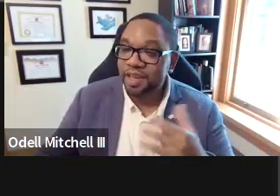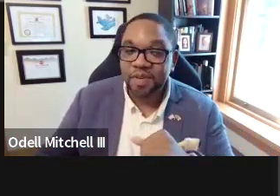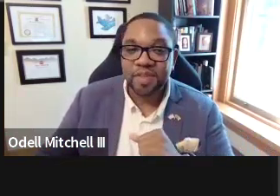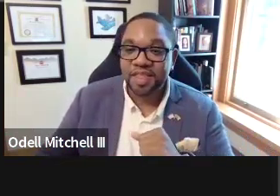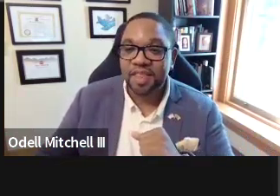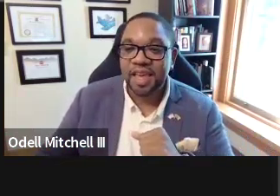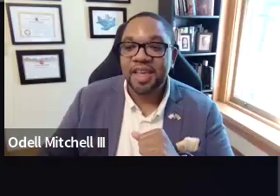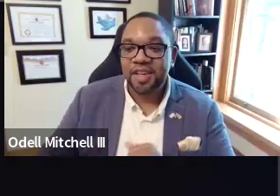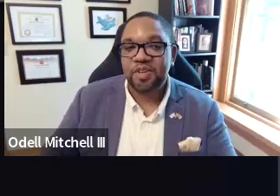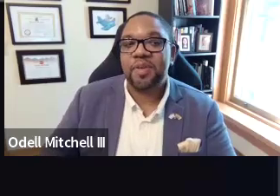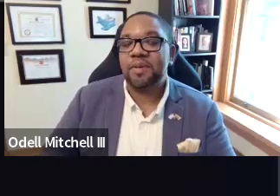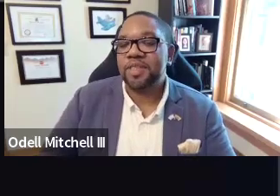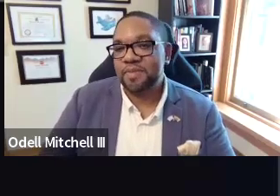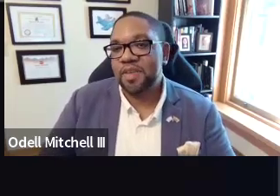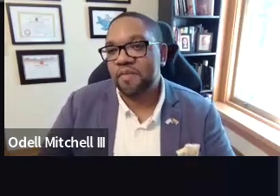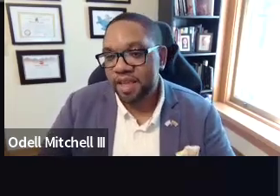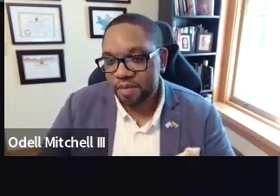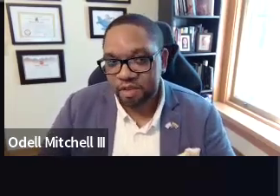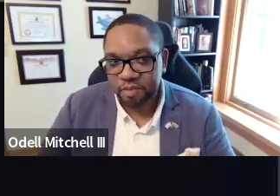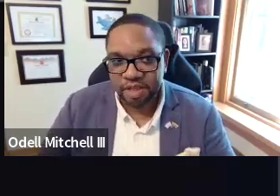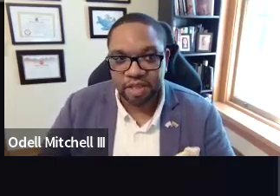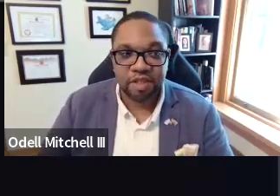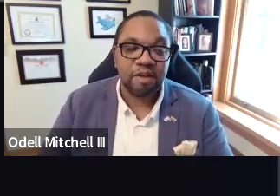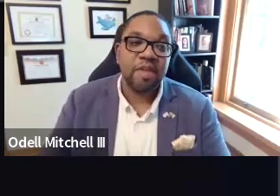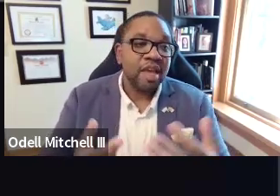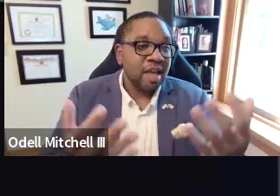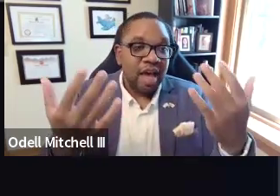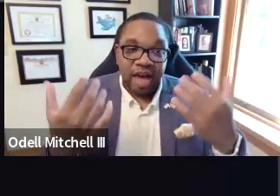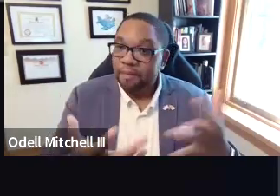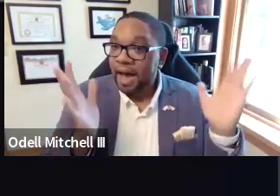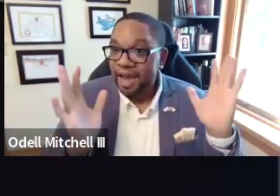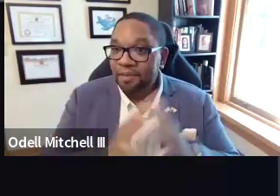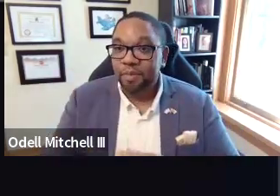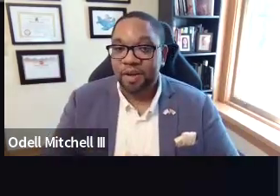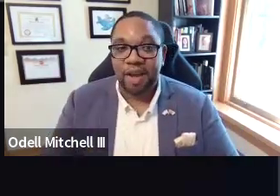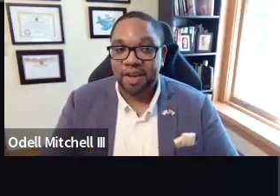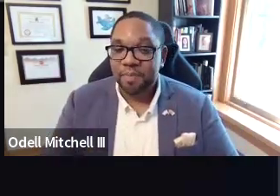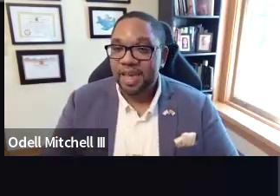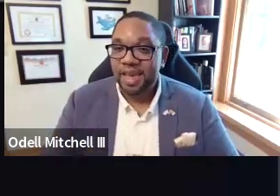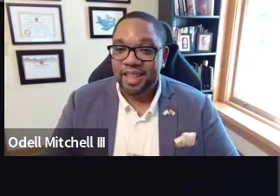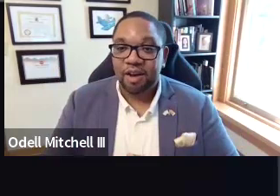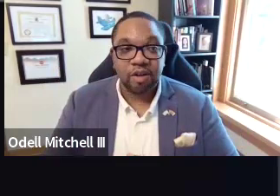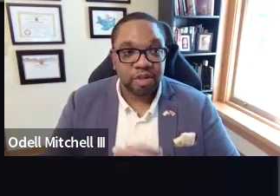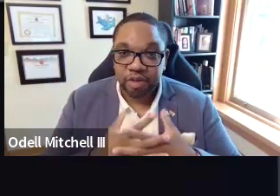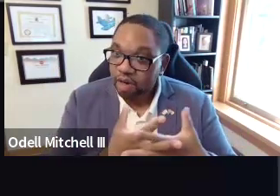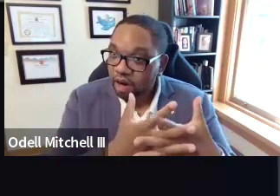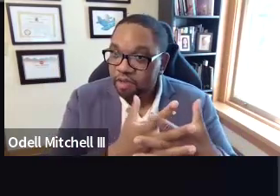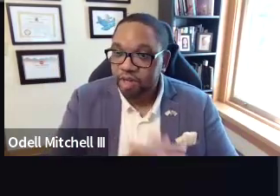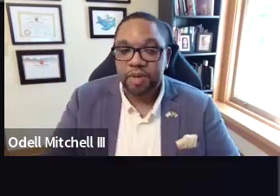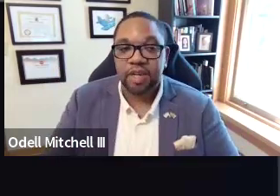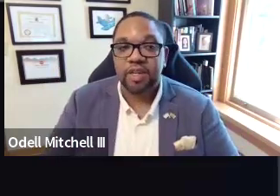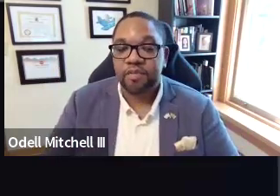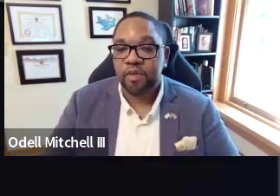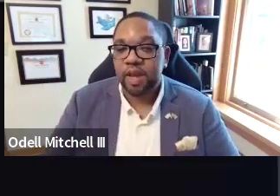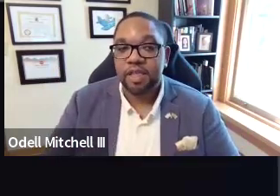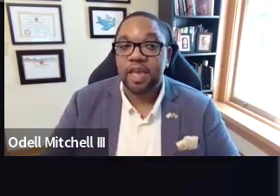to make sure to give you a sense of that to be able to demystify some of those pieces. So I will be around in a bit. And then also, you can always